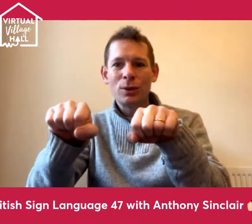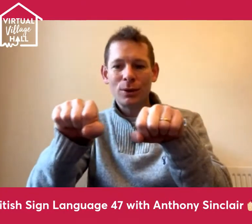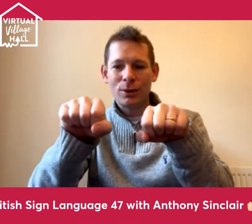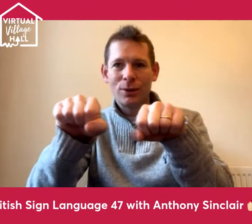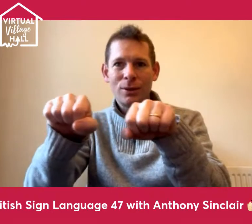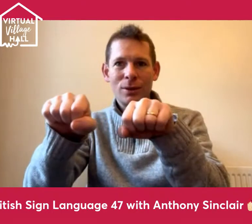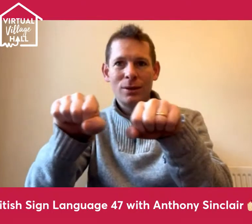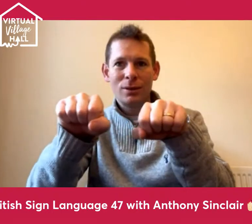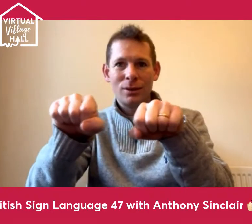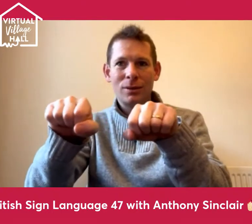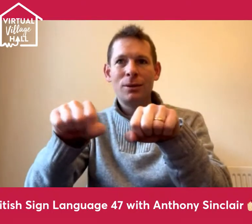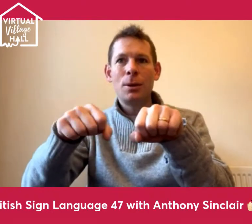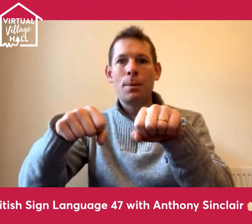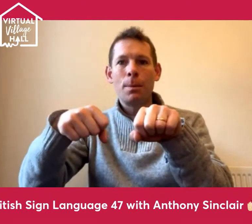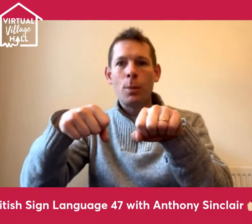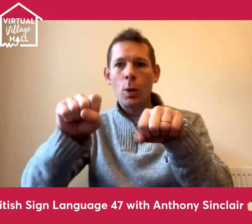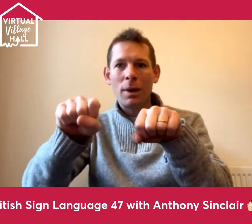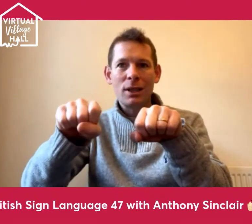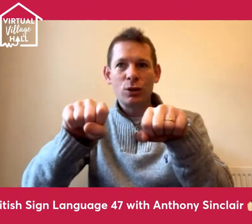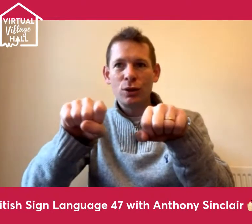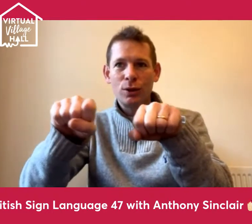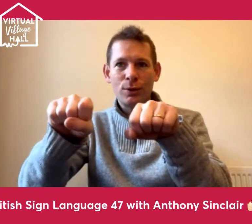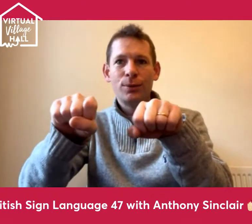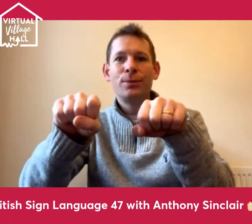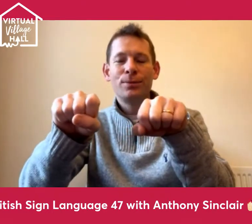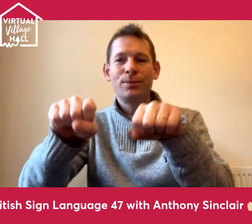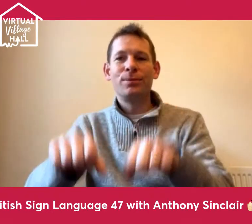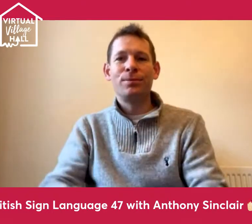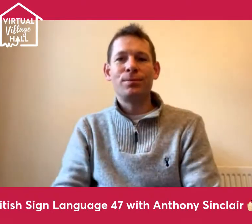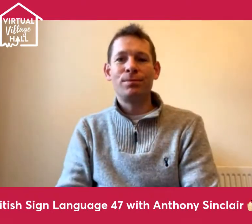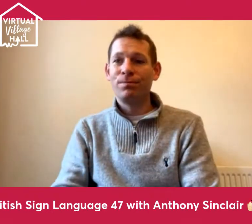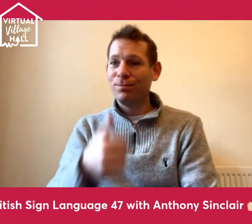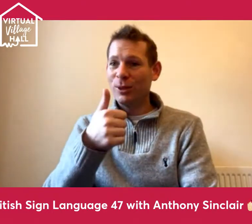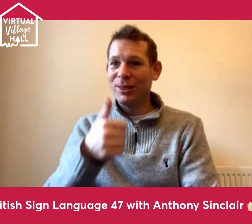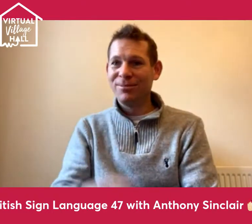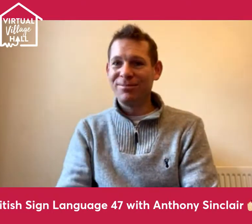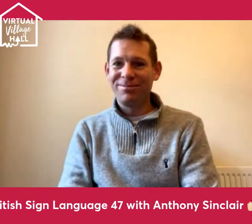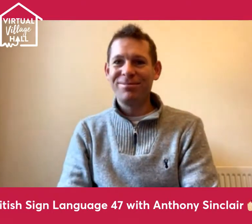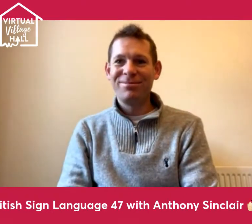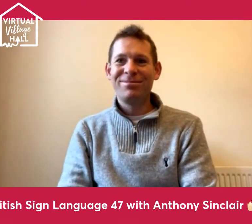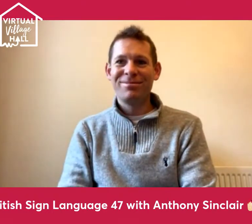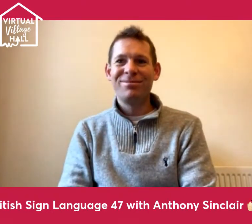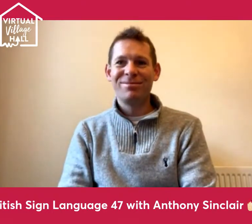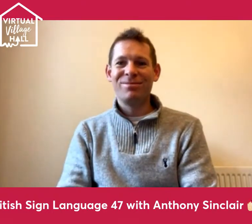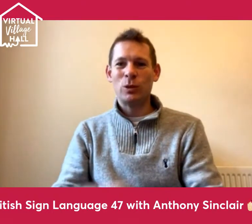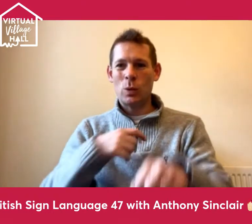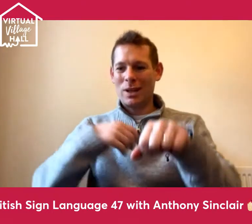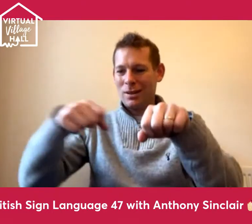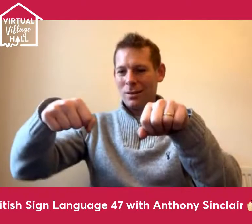mobility scooter, you're sitting on the mobility scooter. It's a little bit more gentle of a sign. So hopefully that helps.